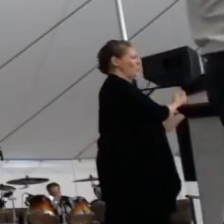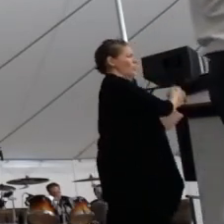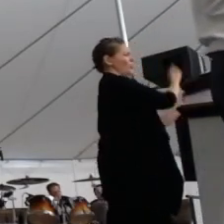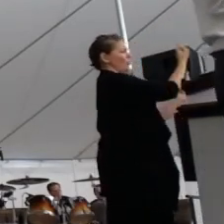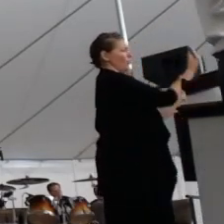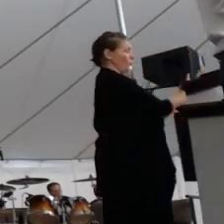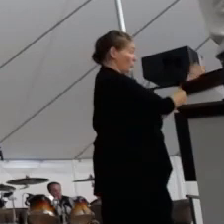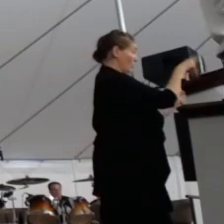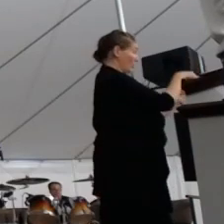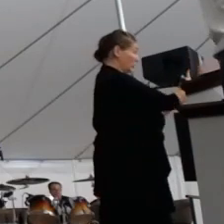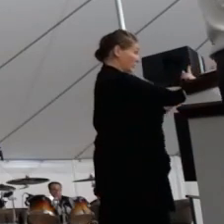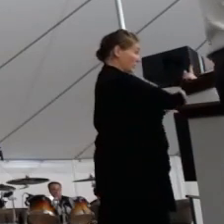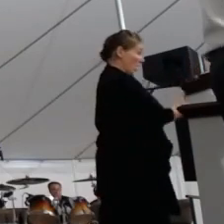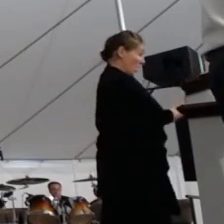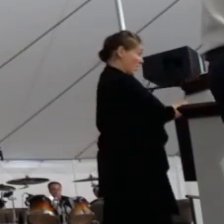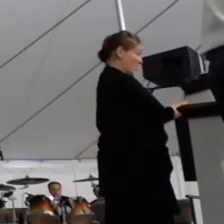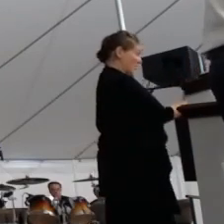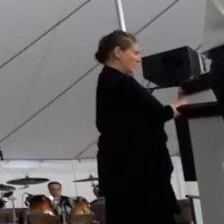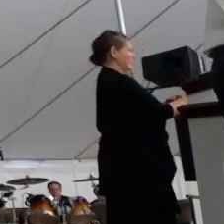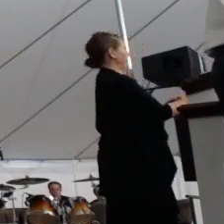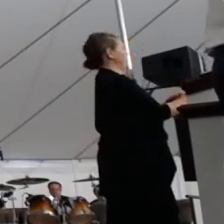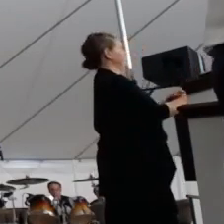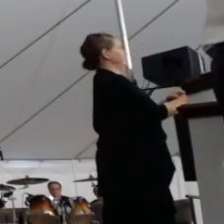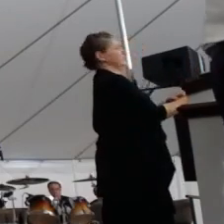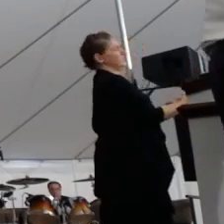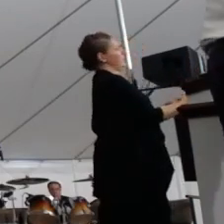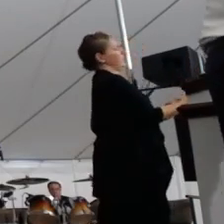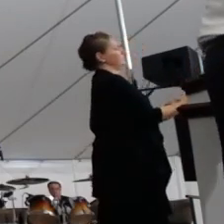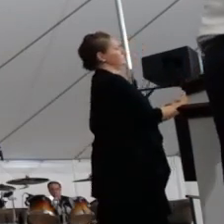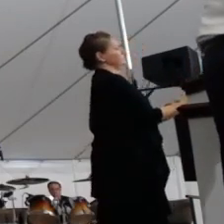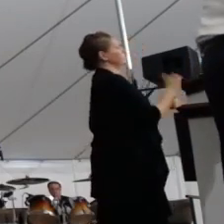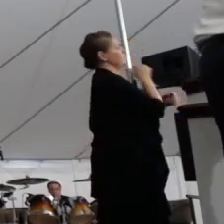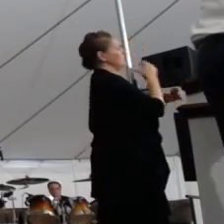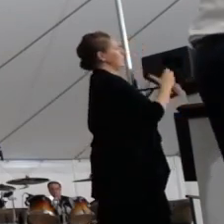them, I didn't get nothing from that service.